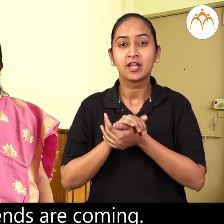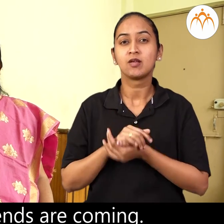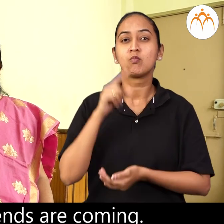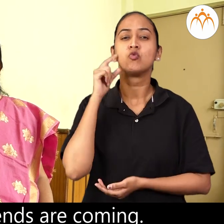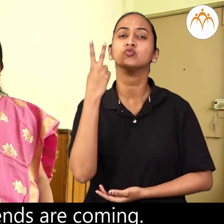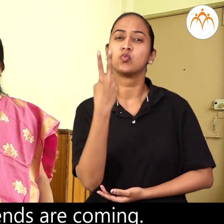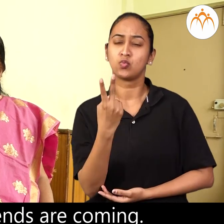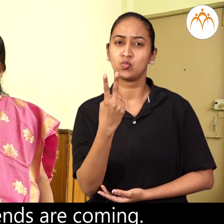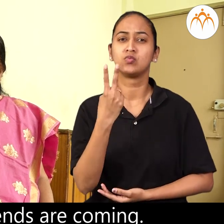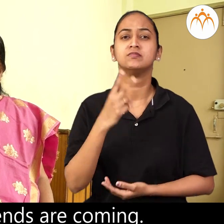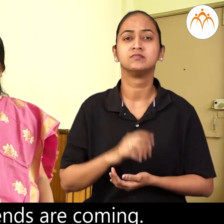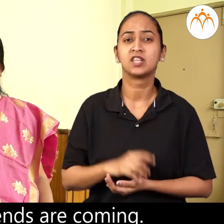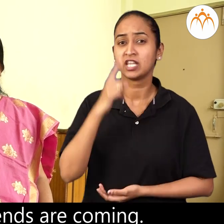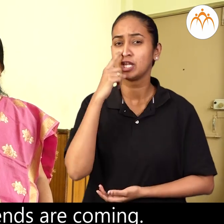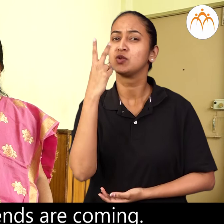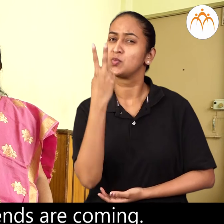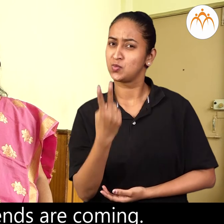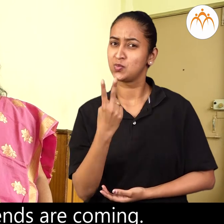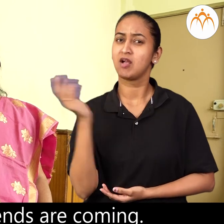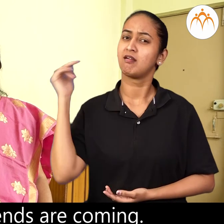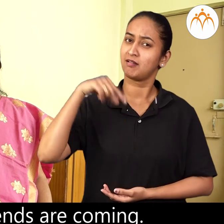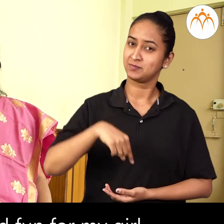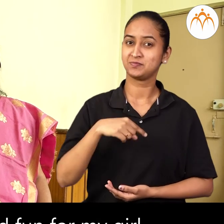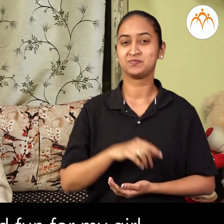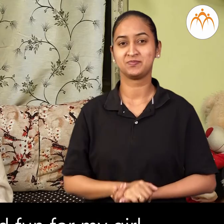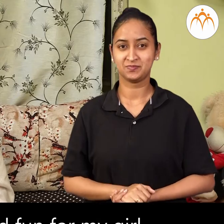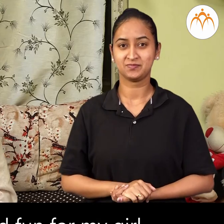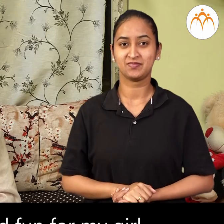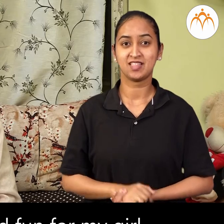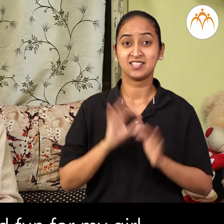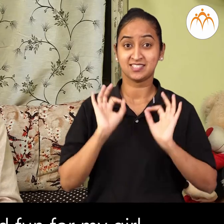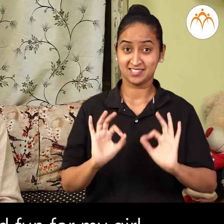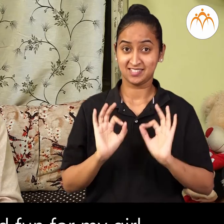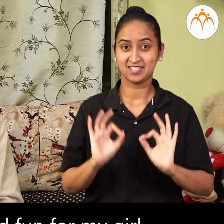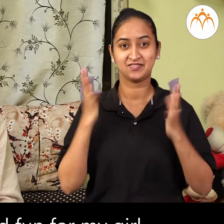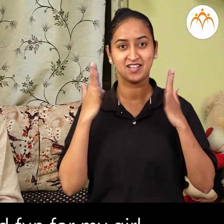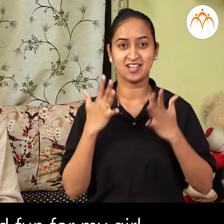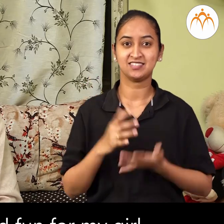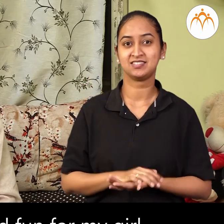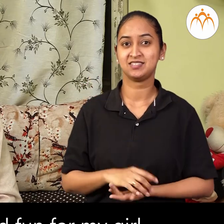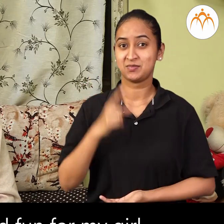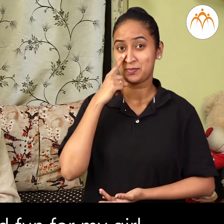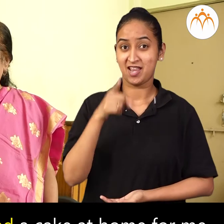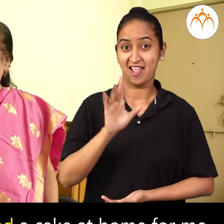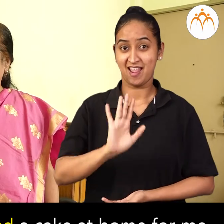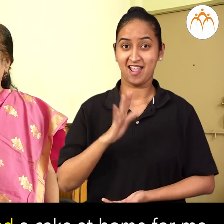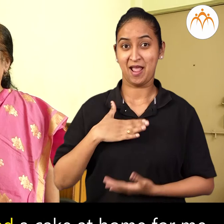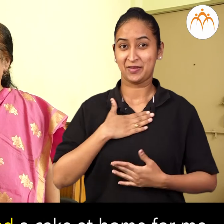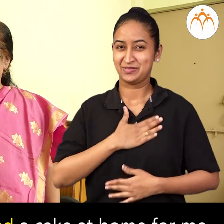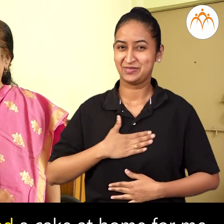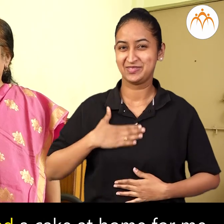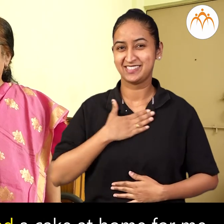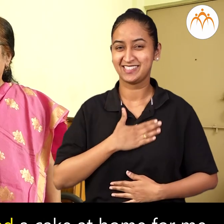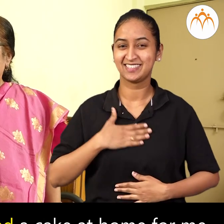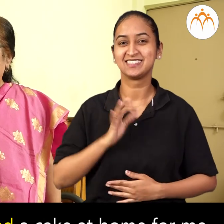coming, two boys and two girls. Wow, it's good fun for my girl. Grandma,